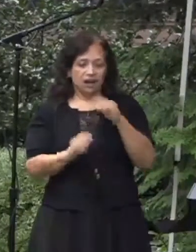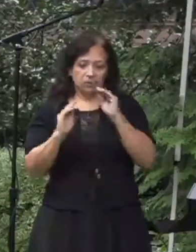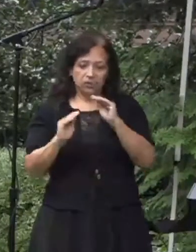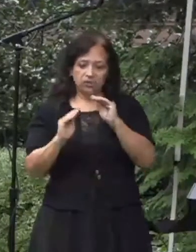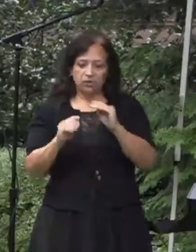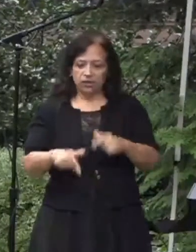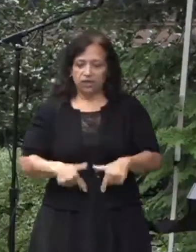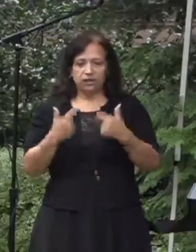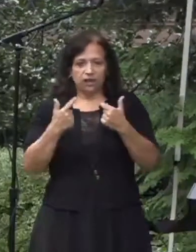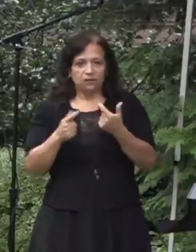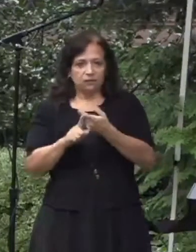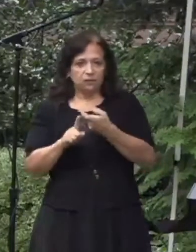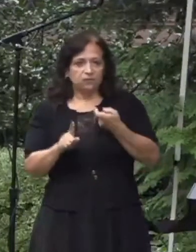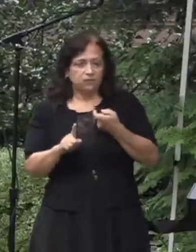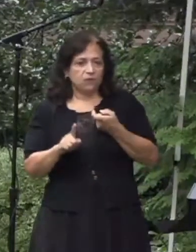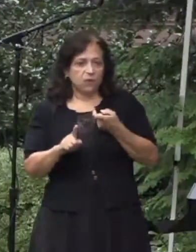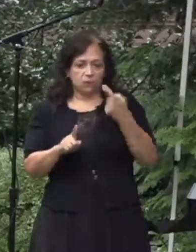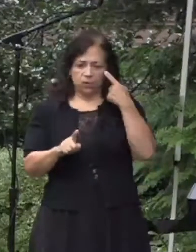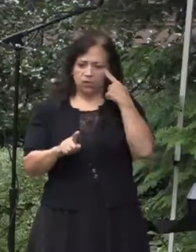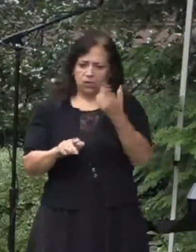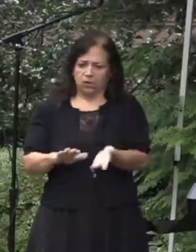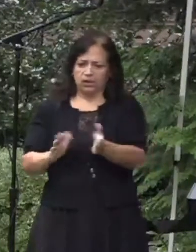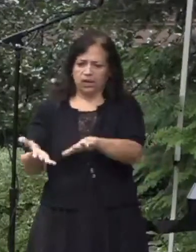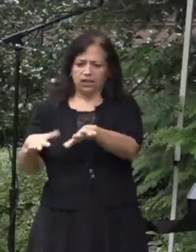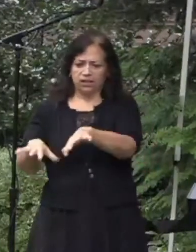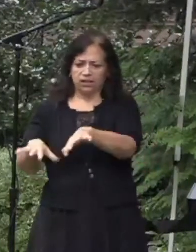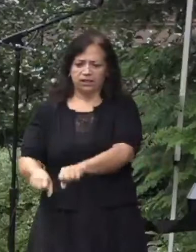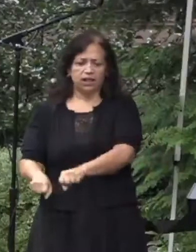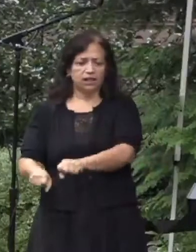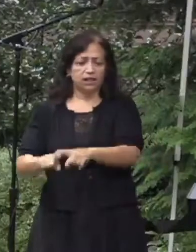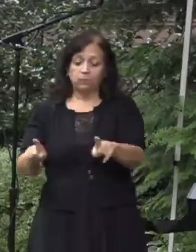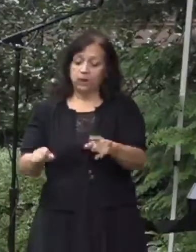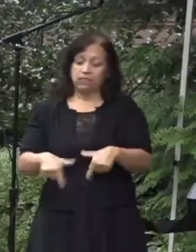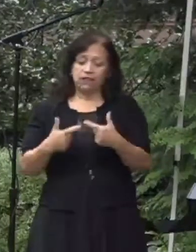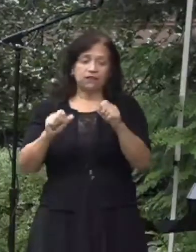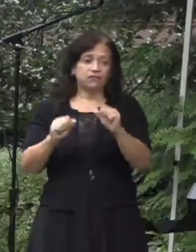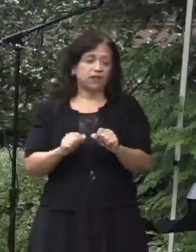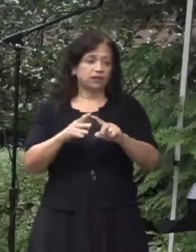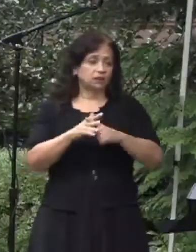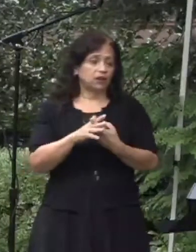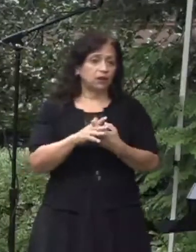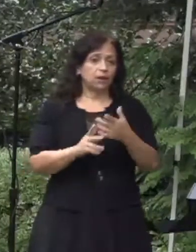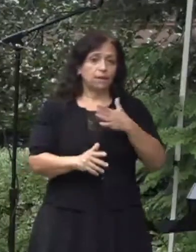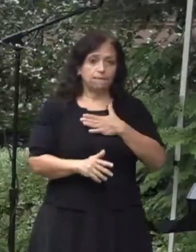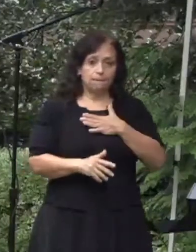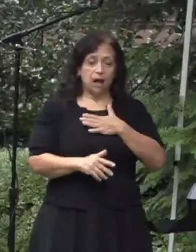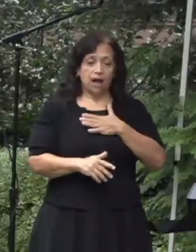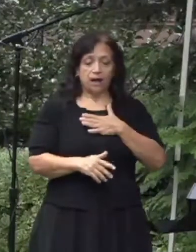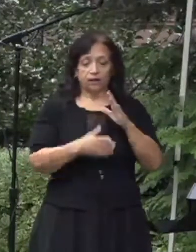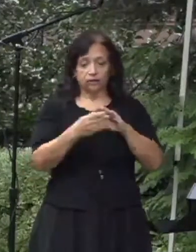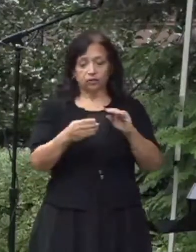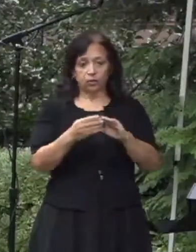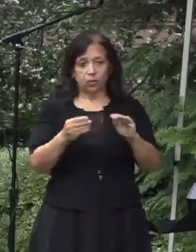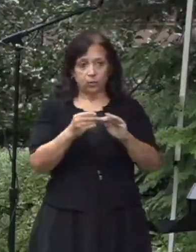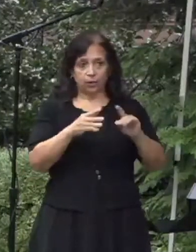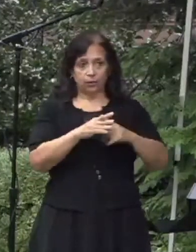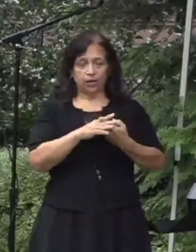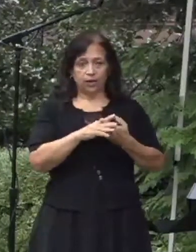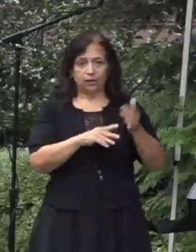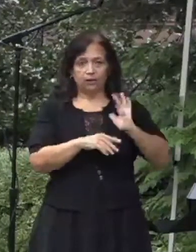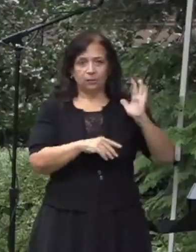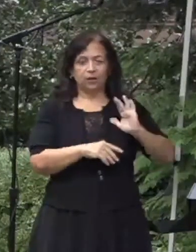from places where we thought death had taken over. My origin story begins in